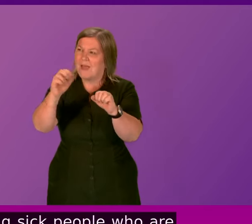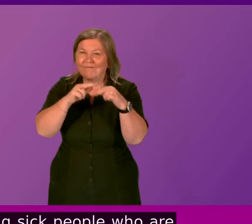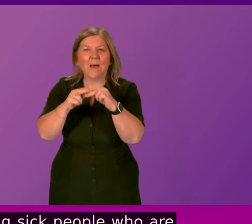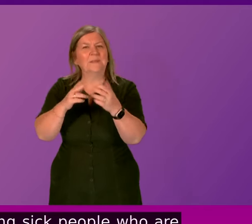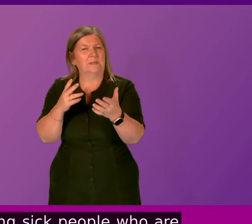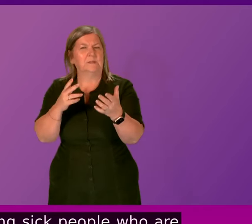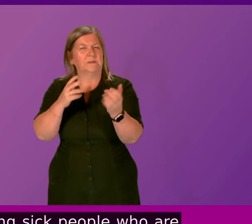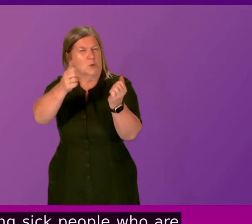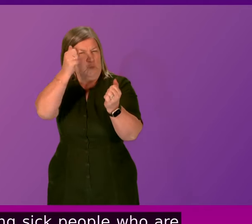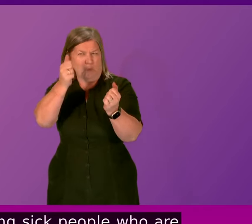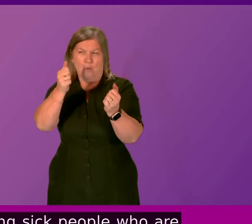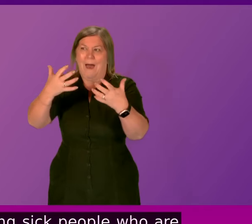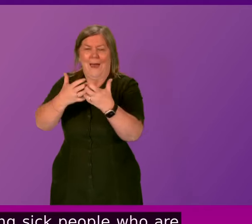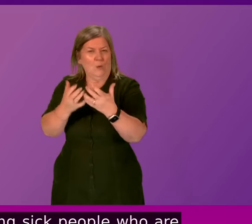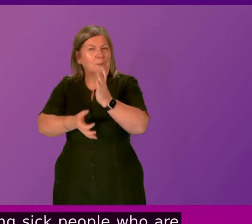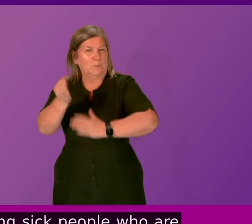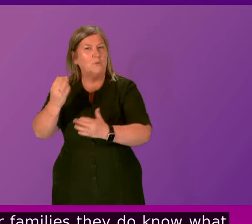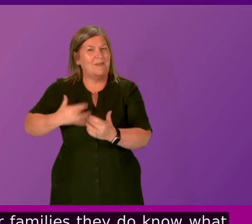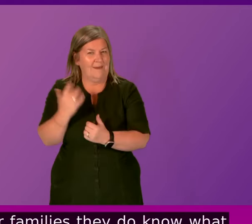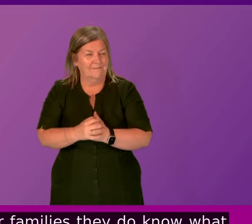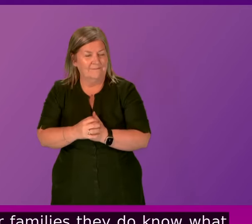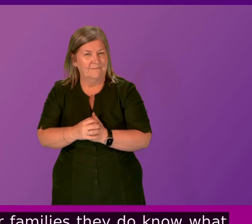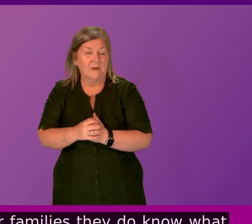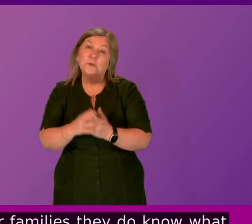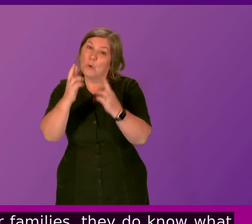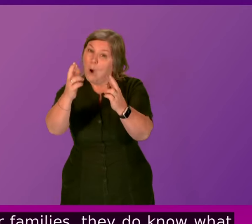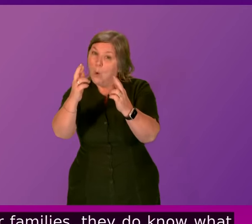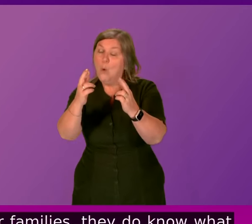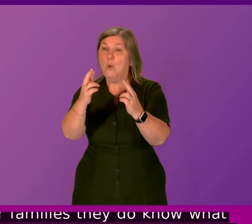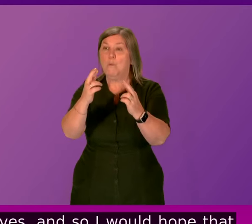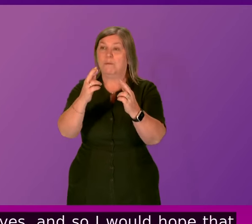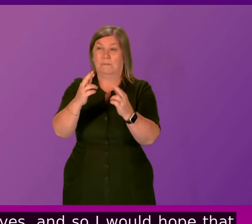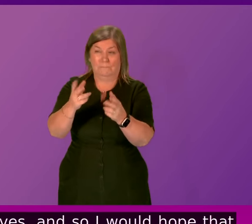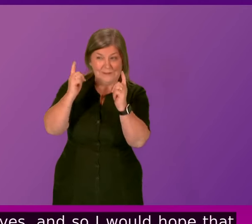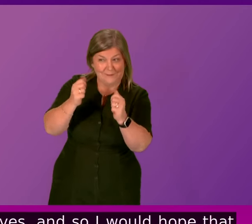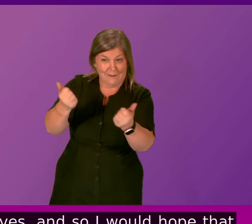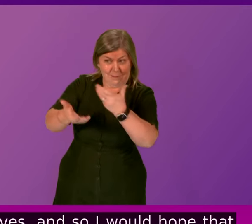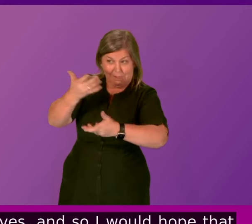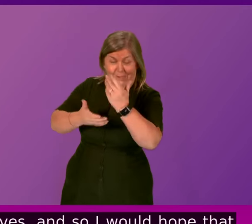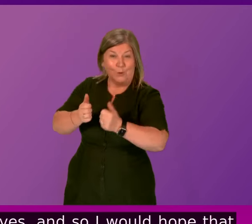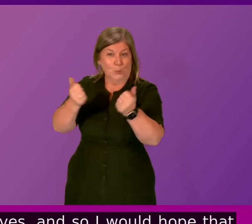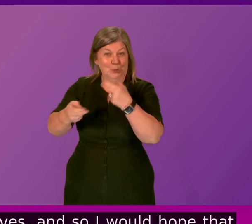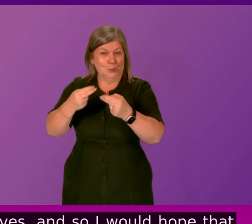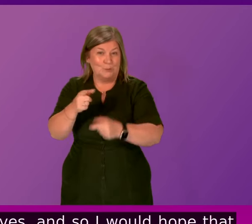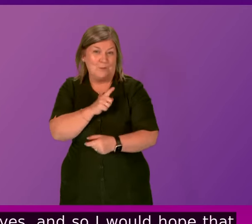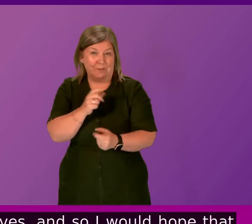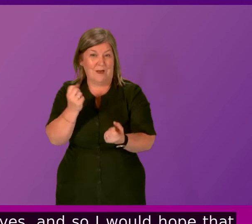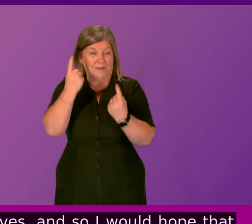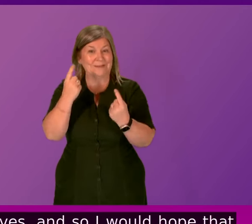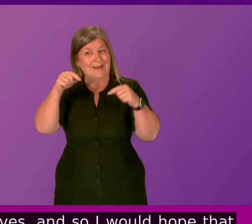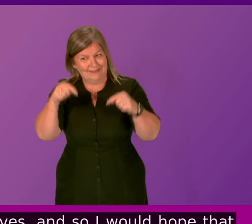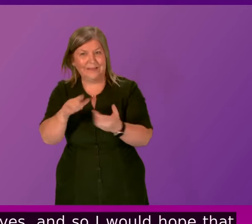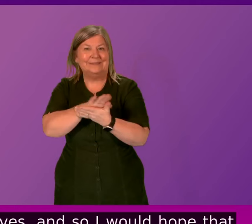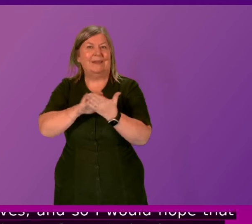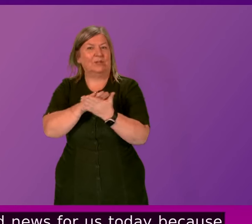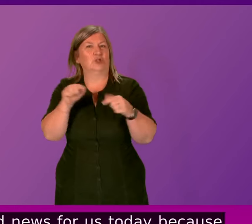what we need to do to change lives. And so I hope that the Minister has some good news for us today, because understanding that we need this